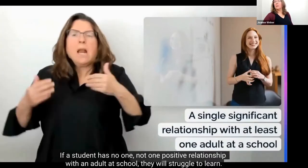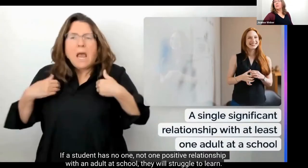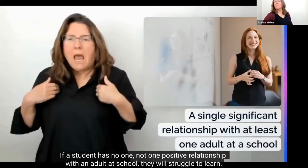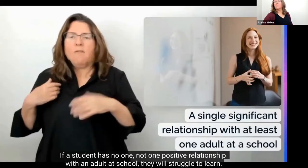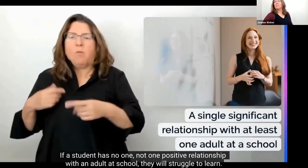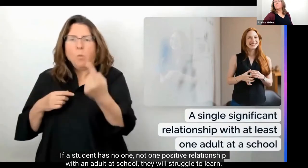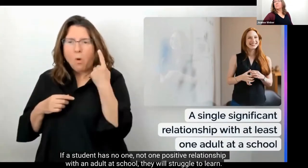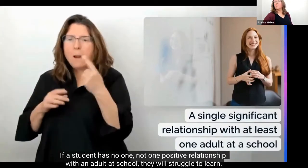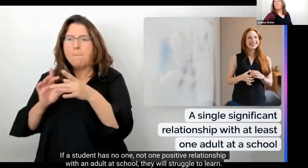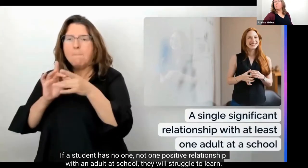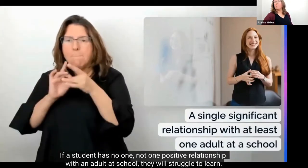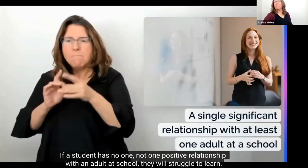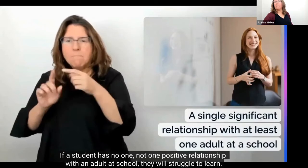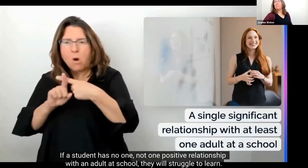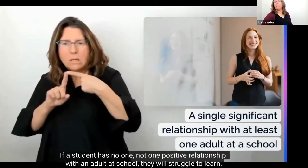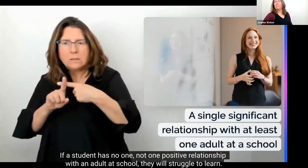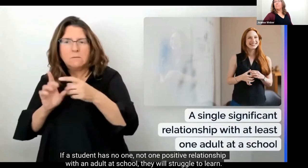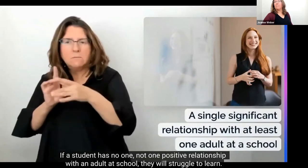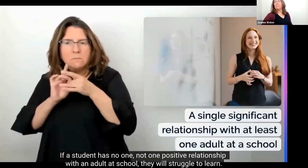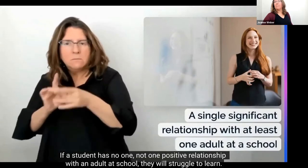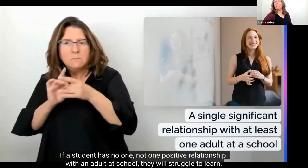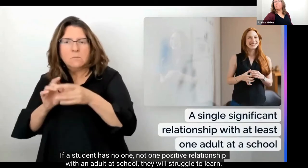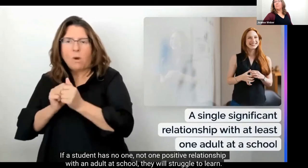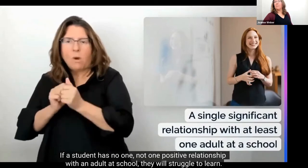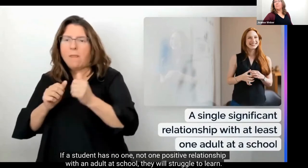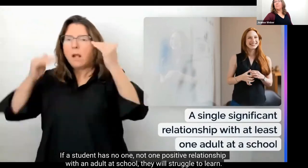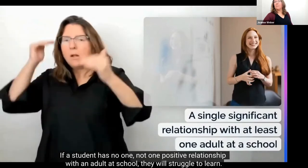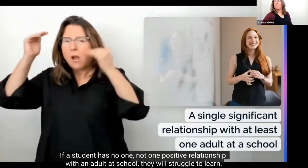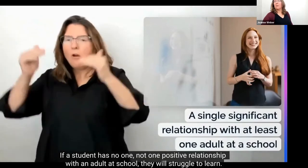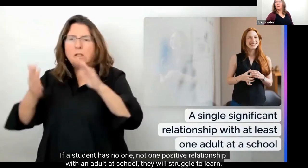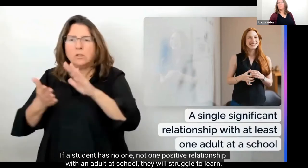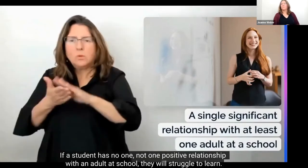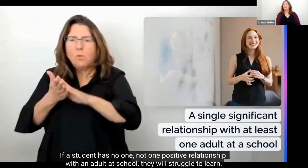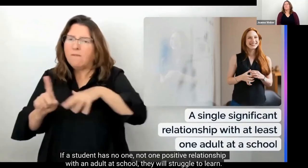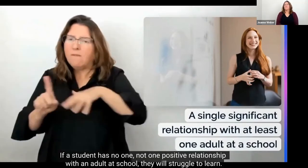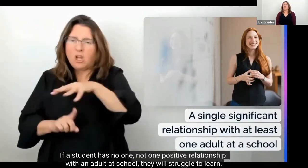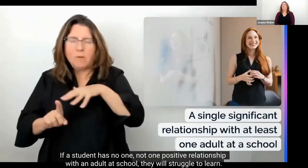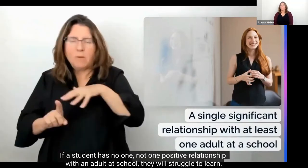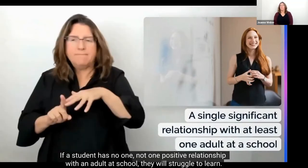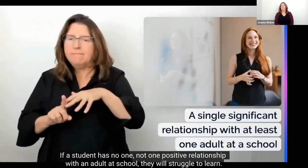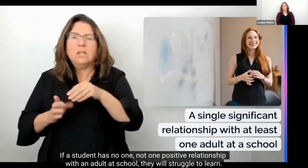If a student has no one, not one positive relationship with an adult at school,